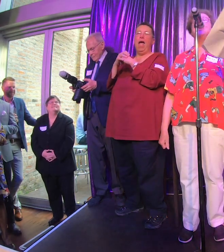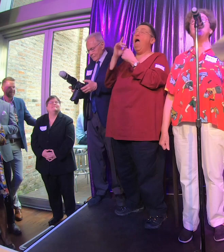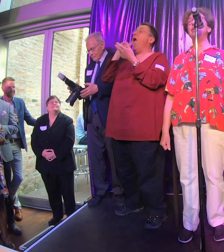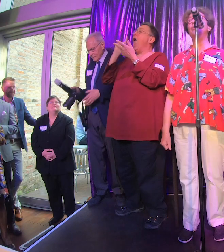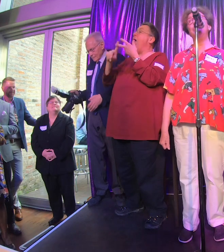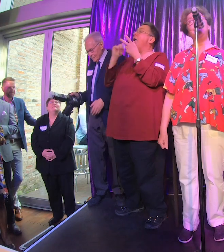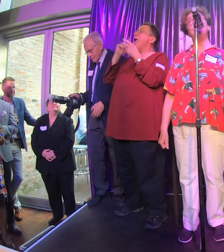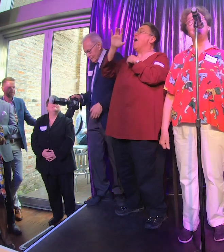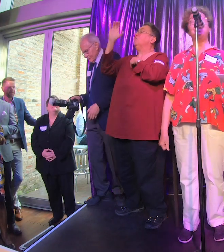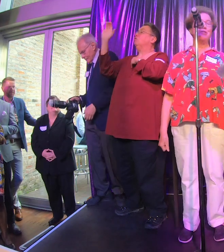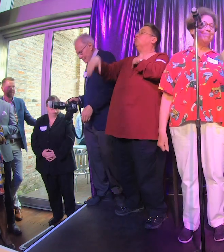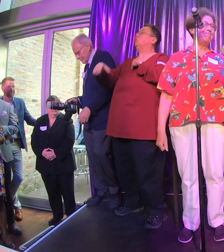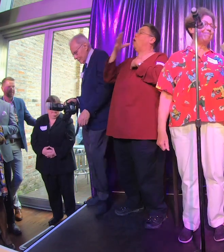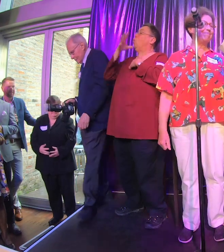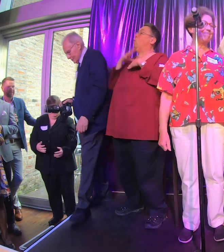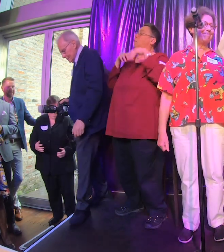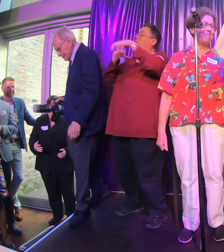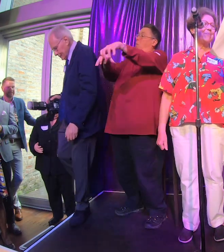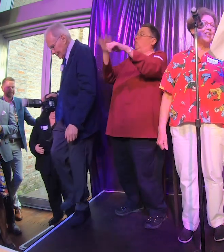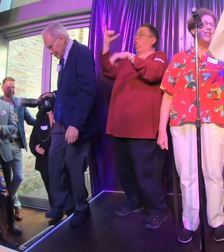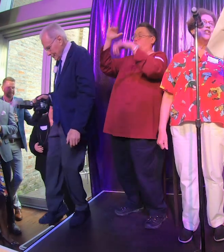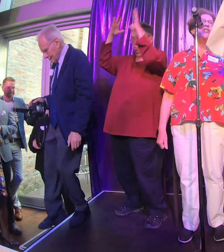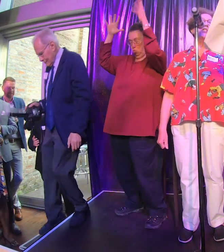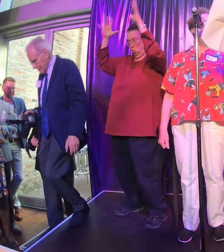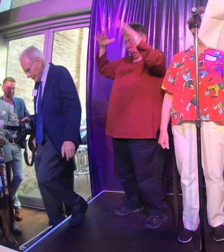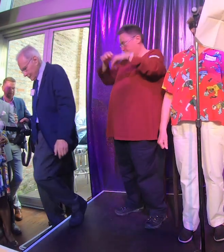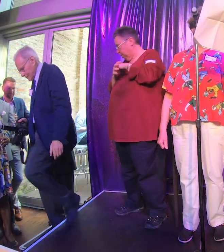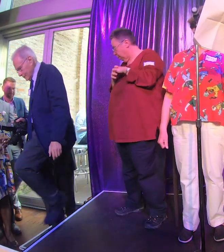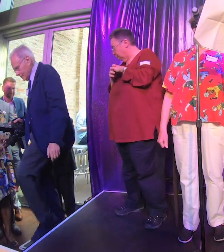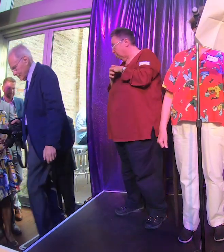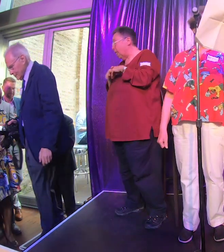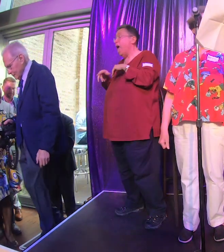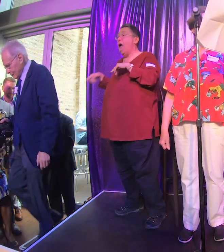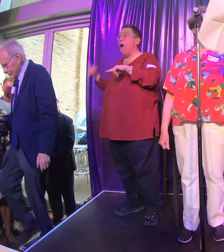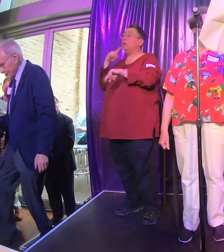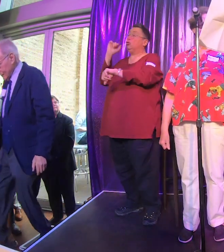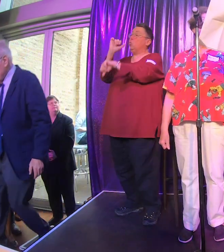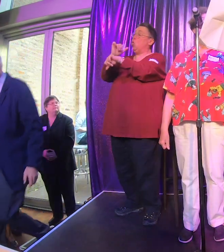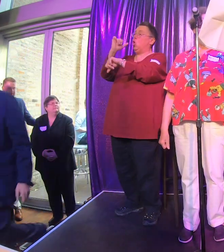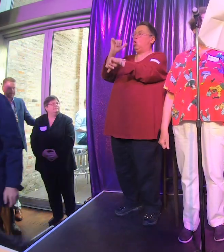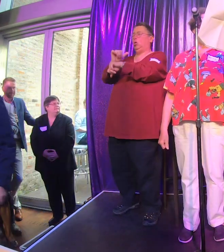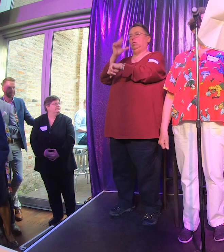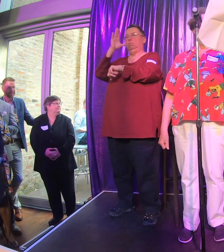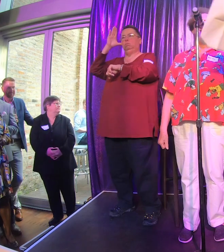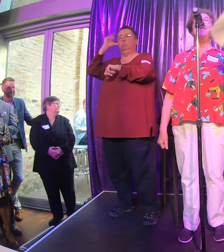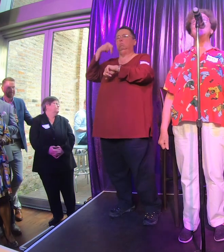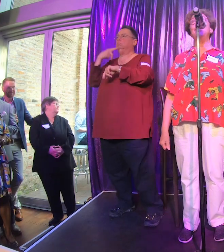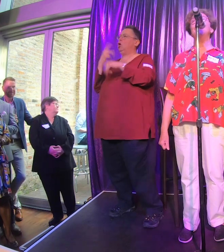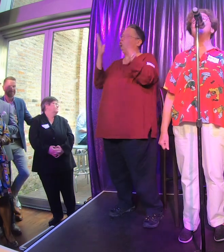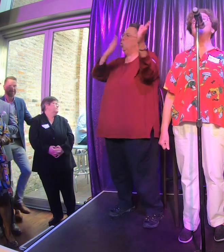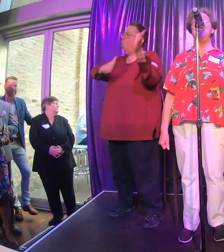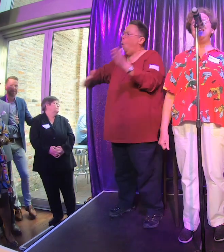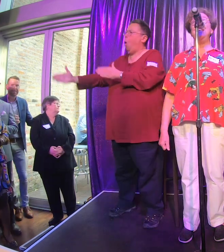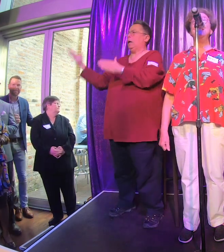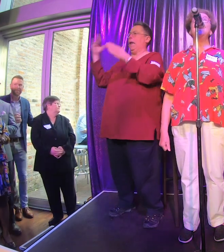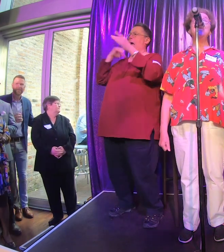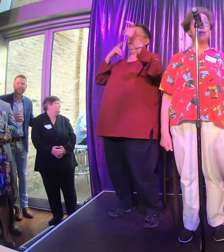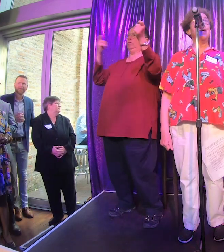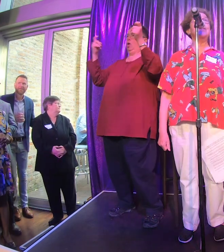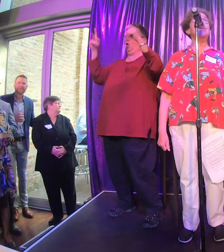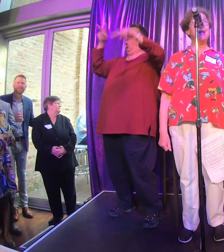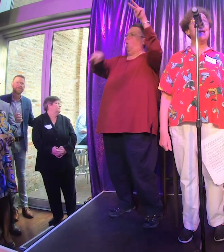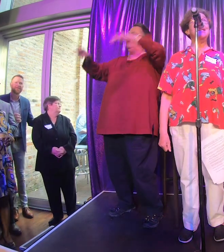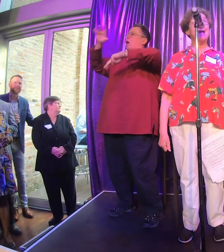And for the Chicago Women's March. She worked tirelessly to bring, organize, and oversee